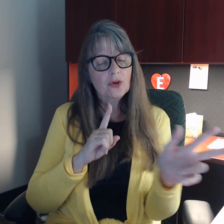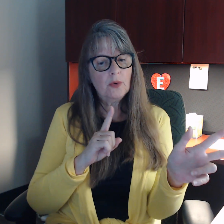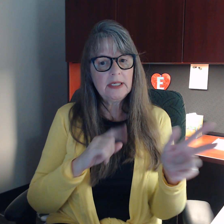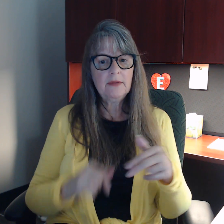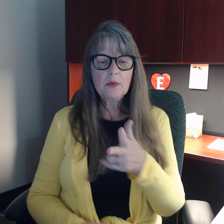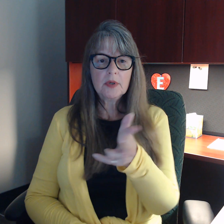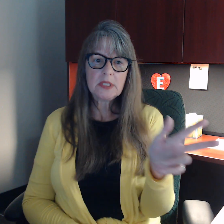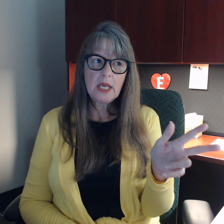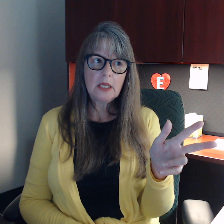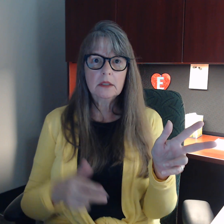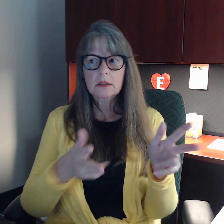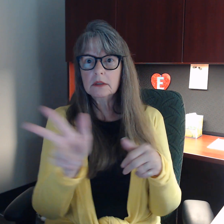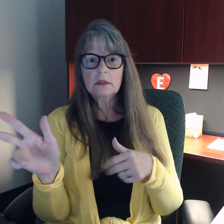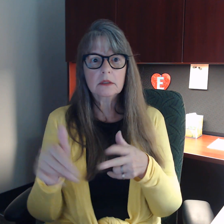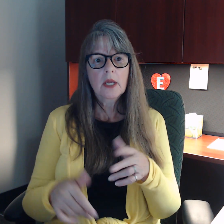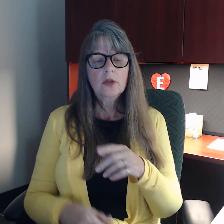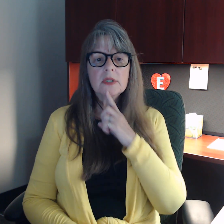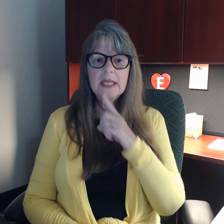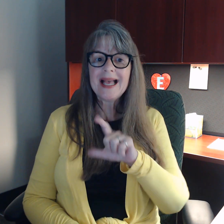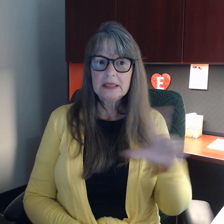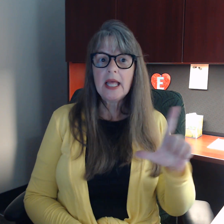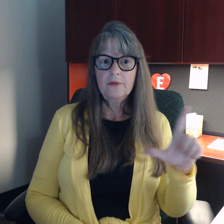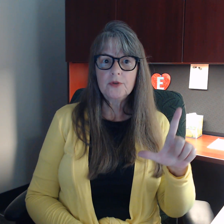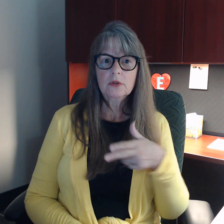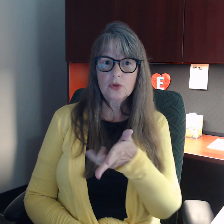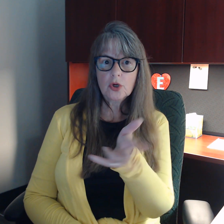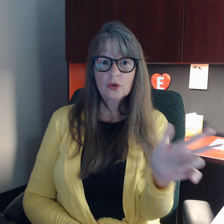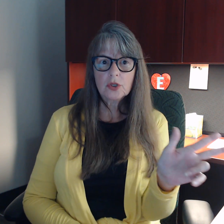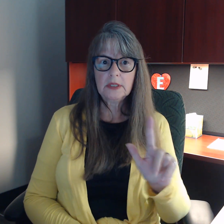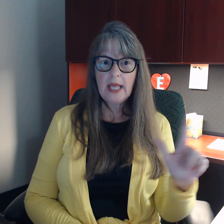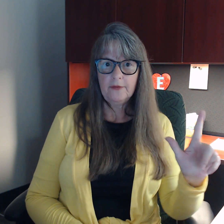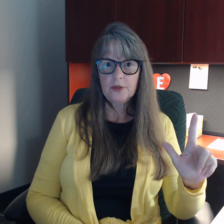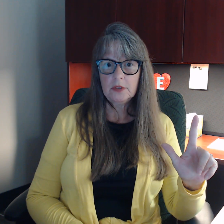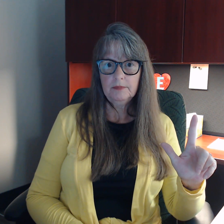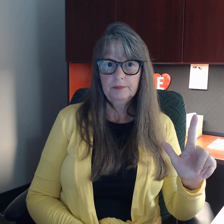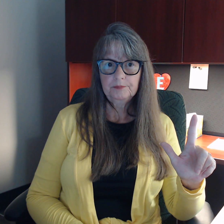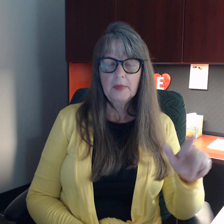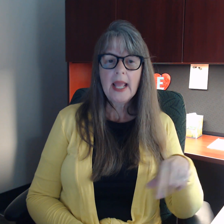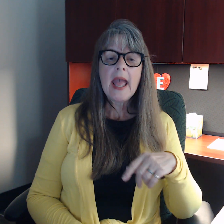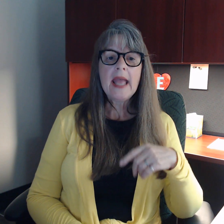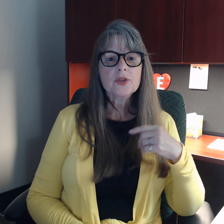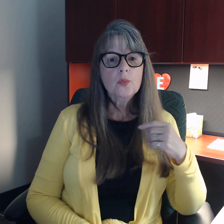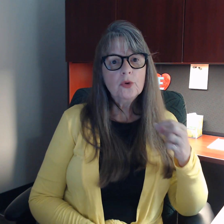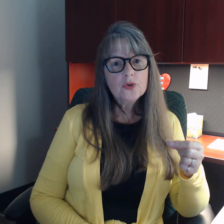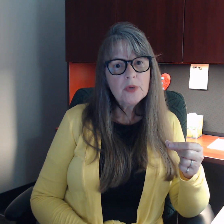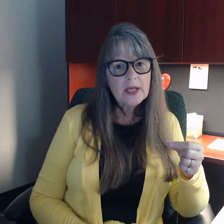correct, and if they want to say, you can say, yeah, left. You turn to the left. And so when you're doing that, you wouldn't